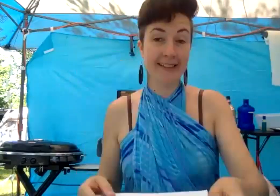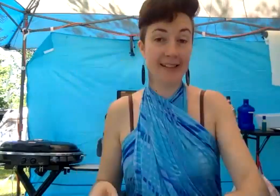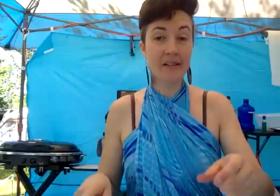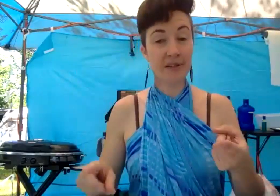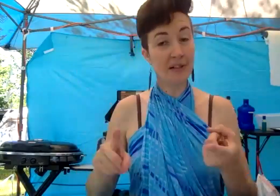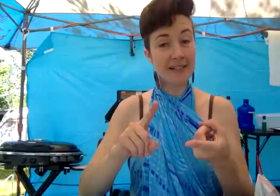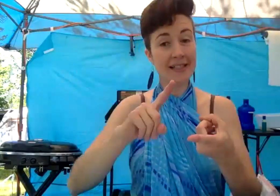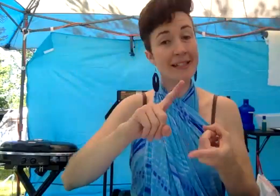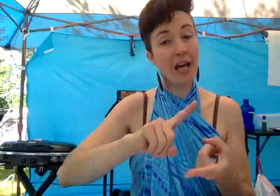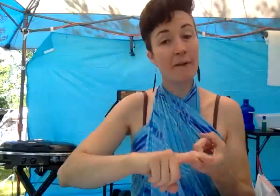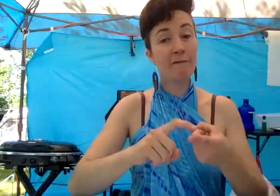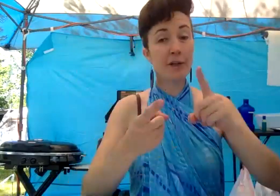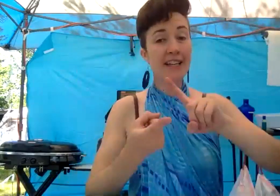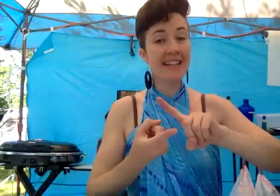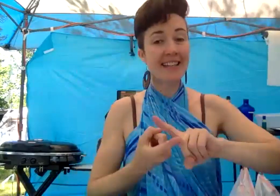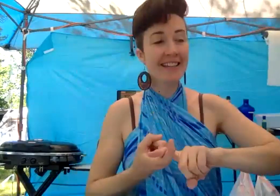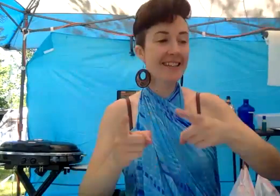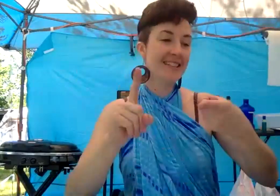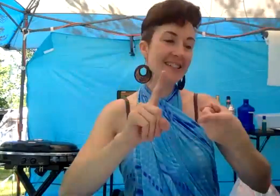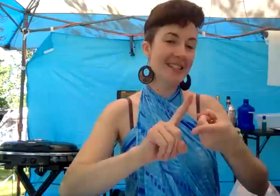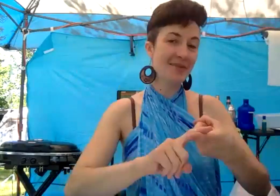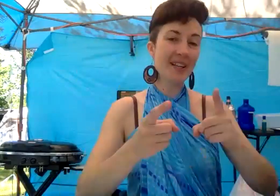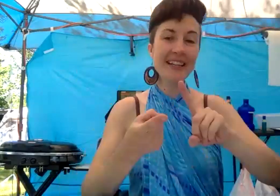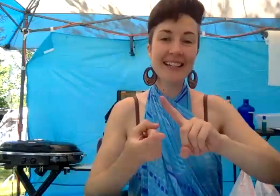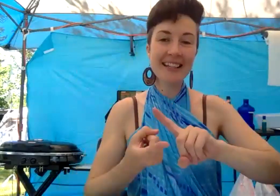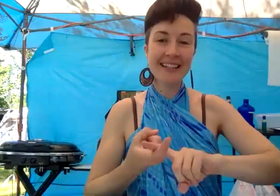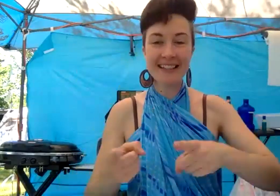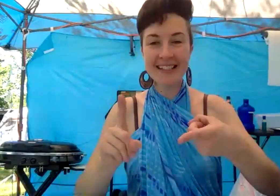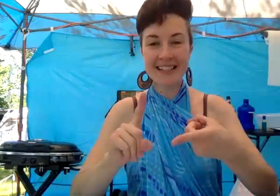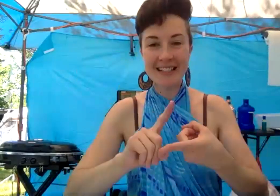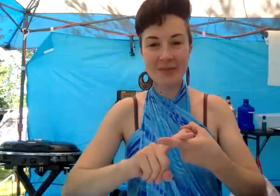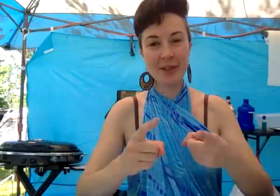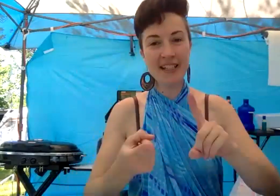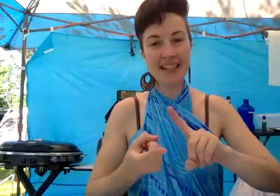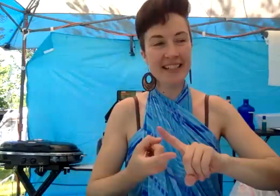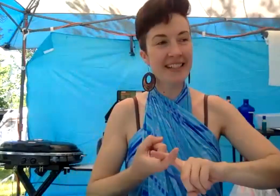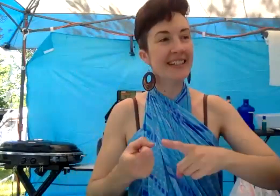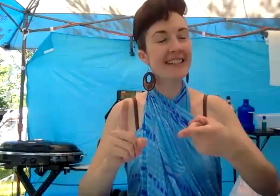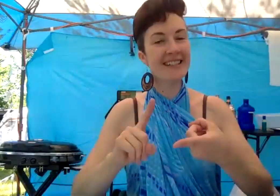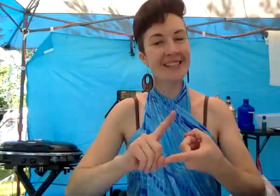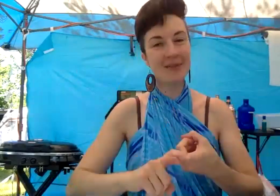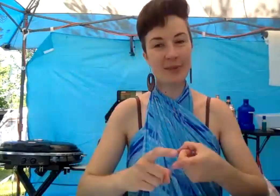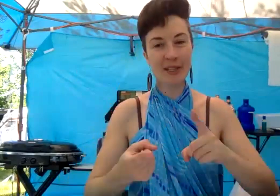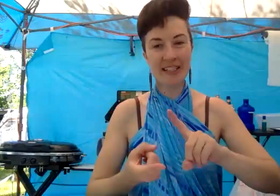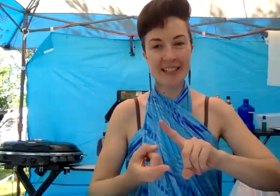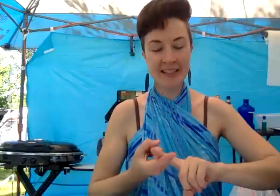Here's another lovely sign. Friend, friend, friend,